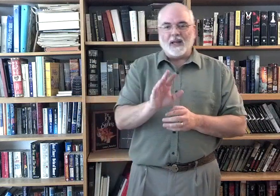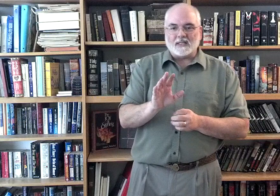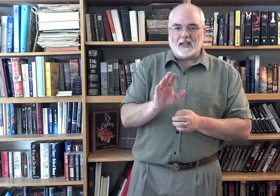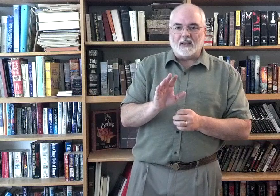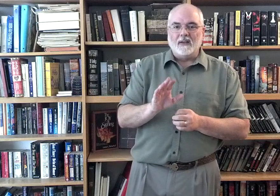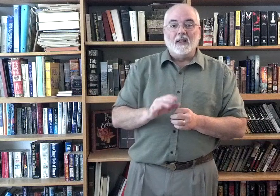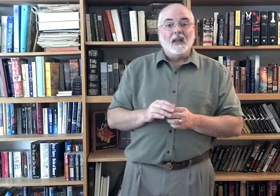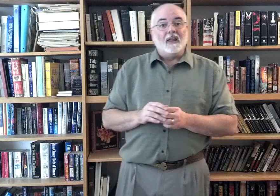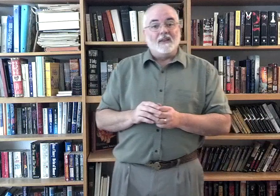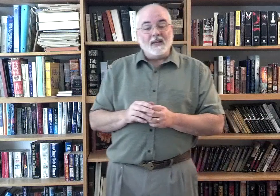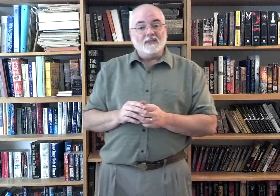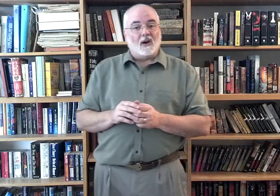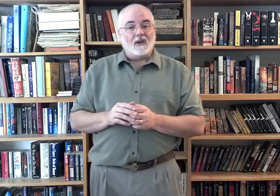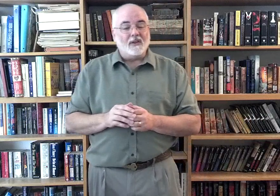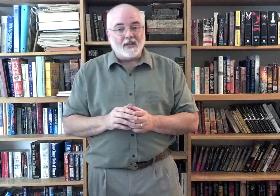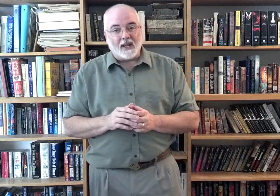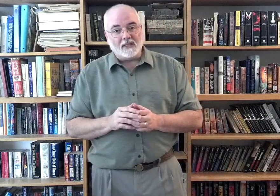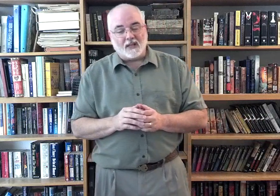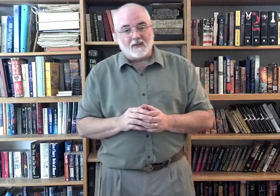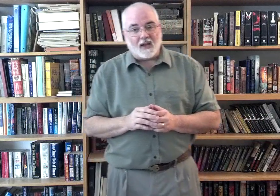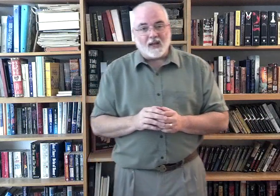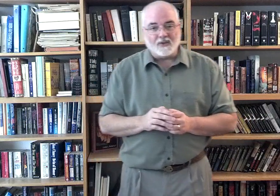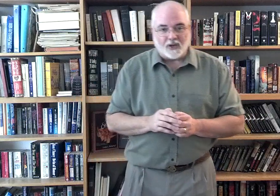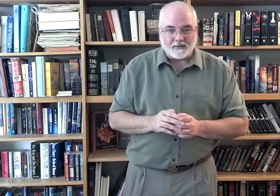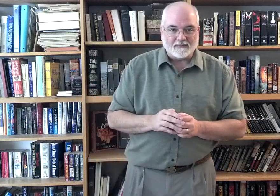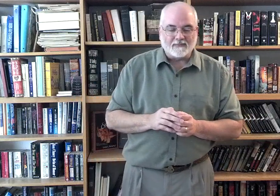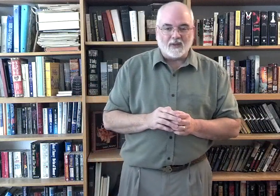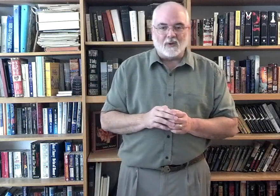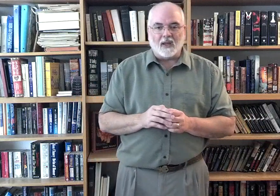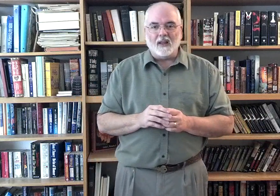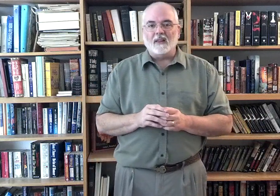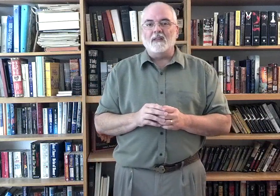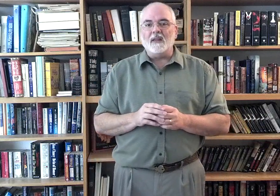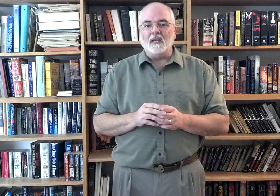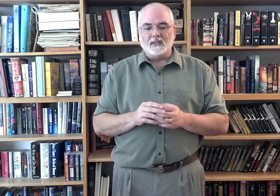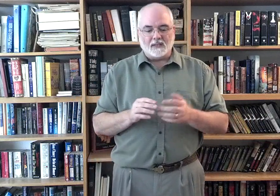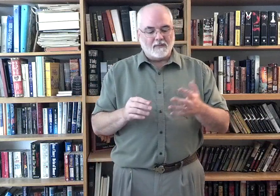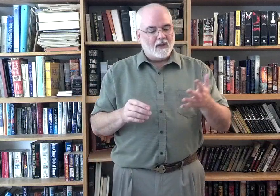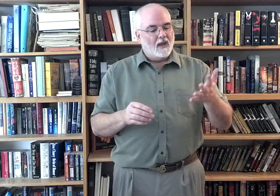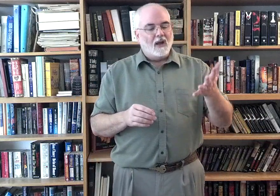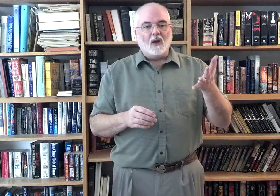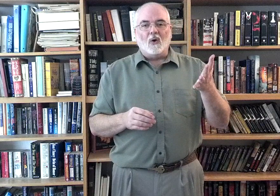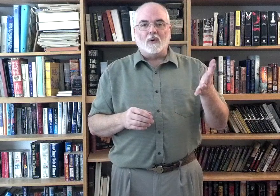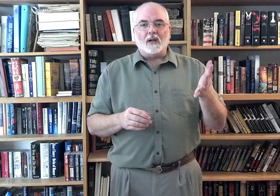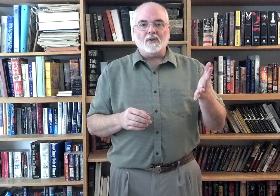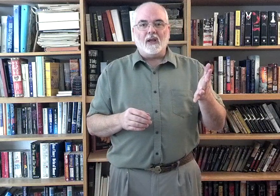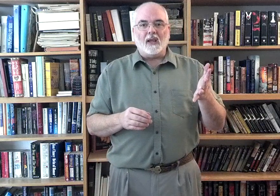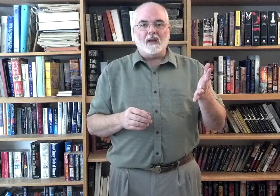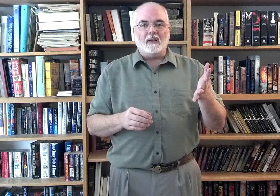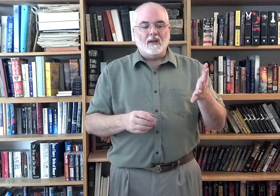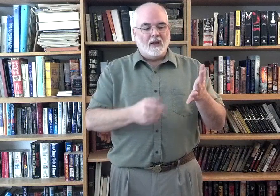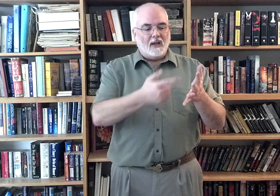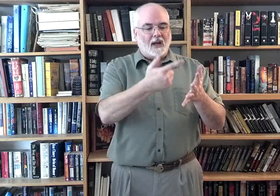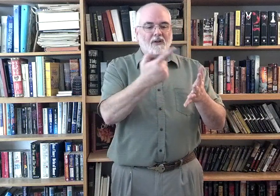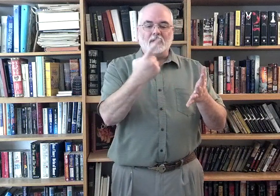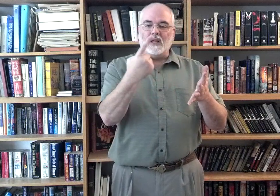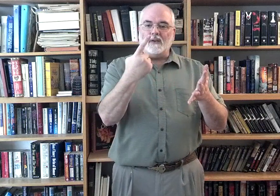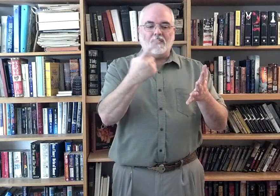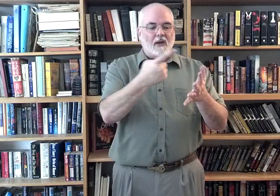said, these are the days of Elijah, okay? These. Hold out your hand and just take a finger